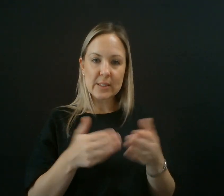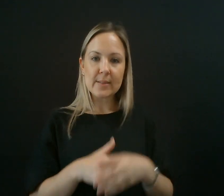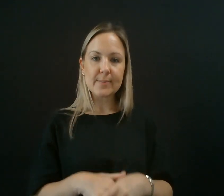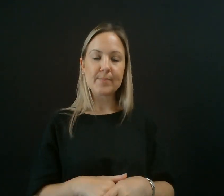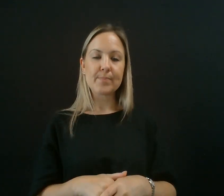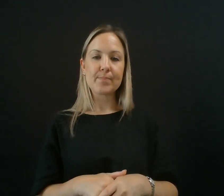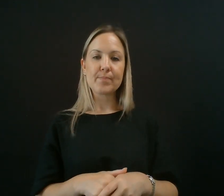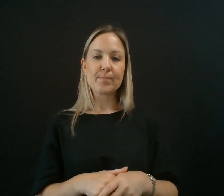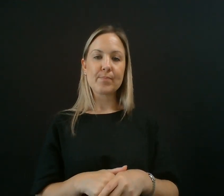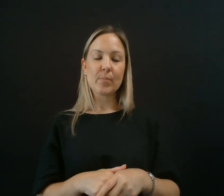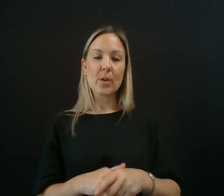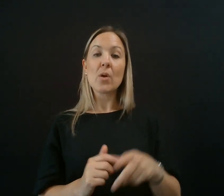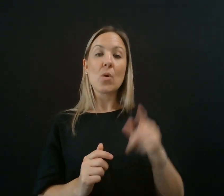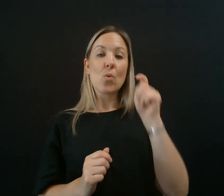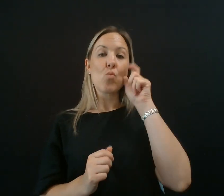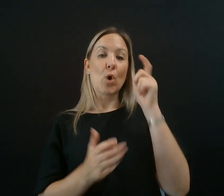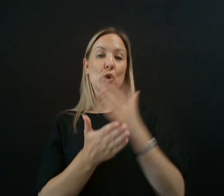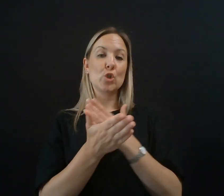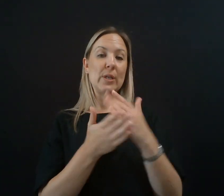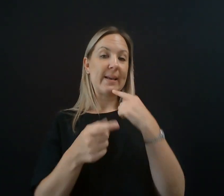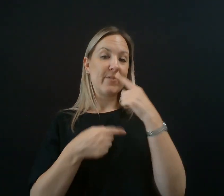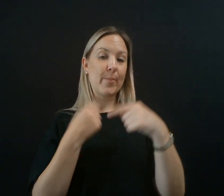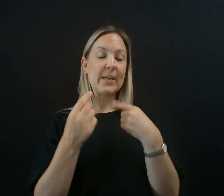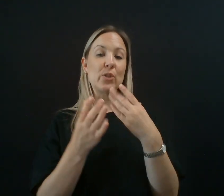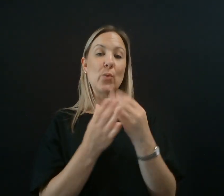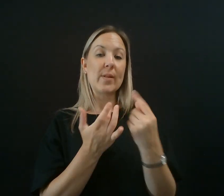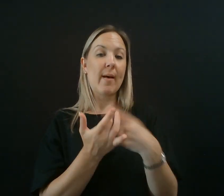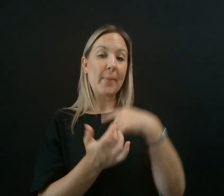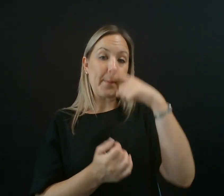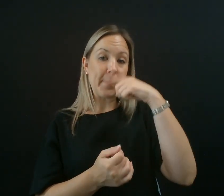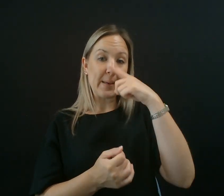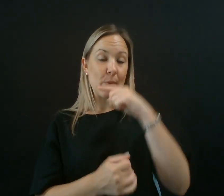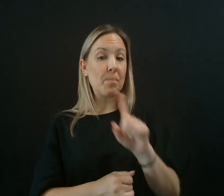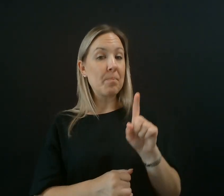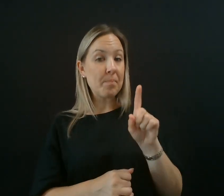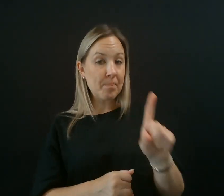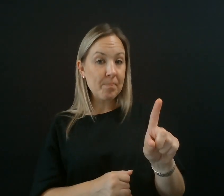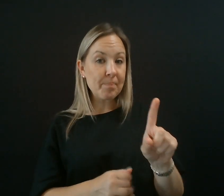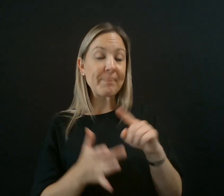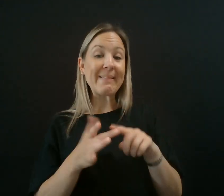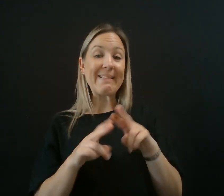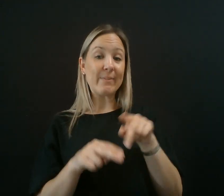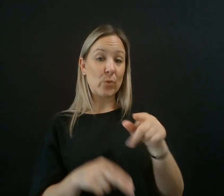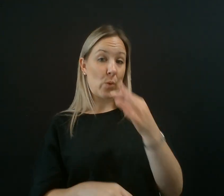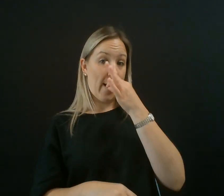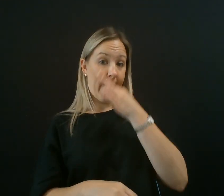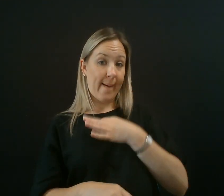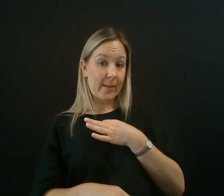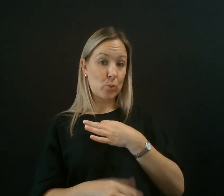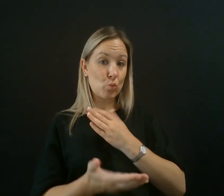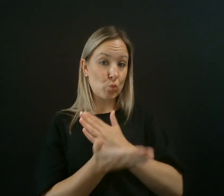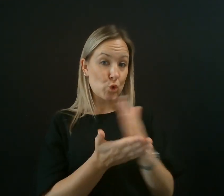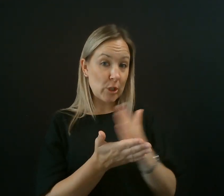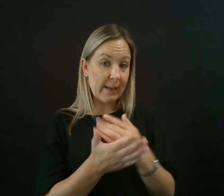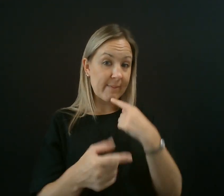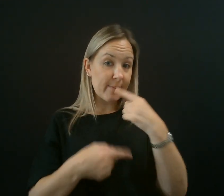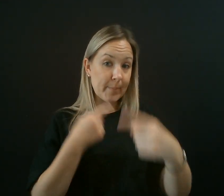We will not share information with anyone else unless you ask us to share this information, you